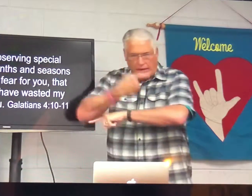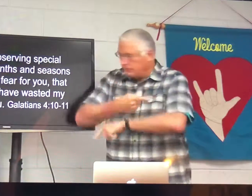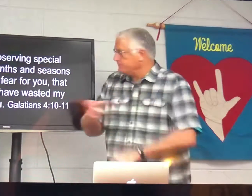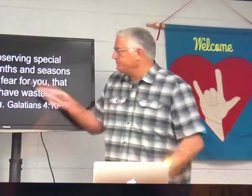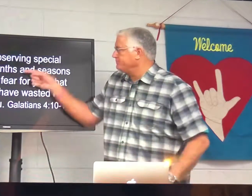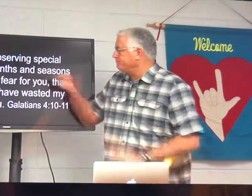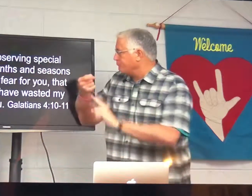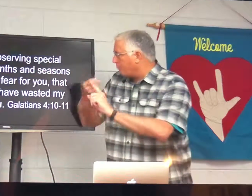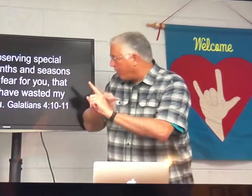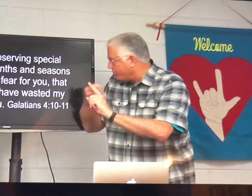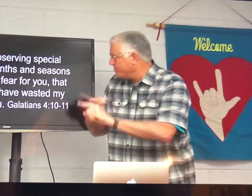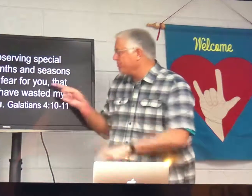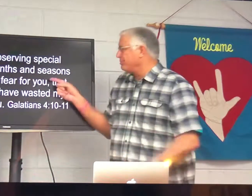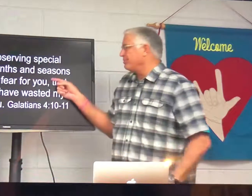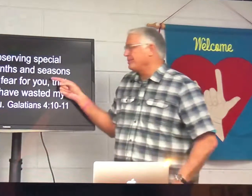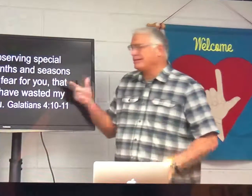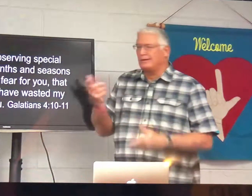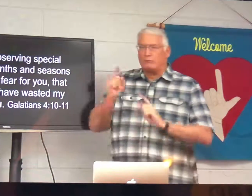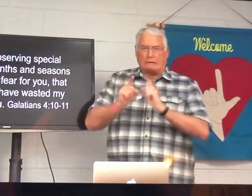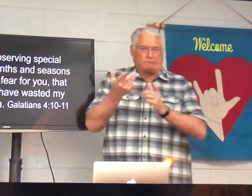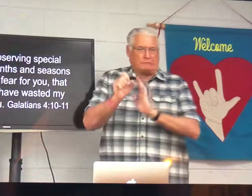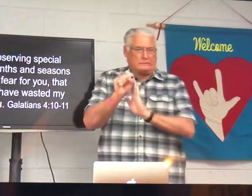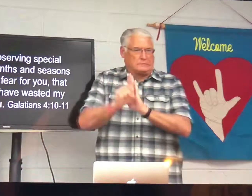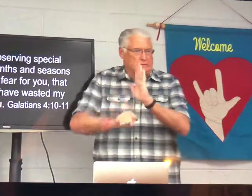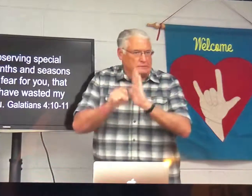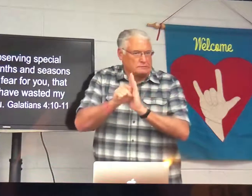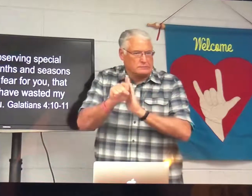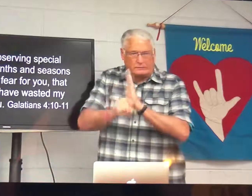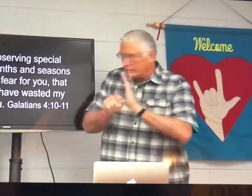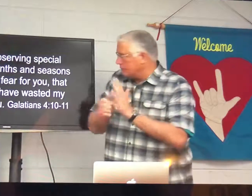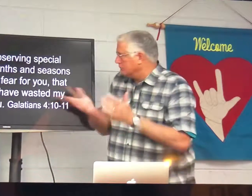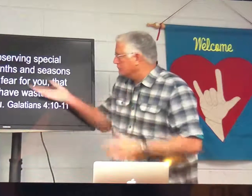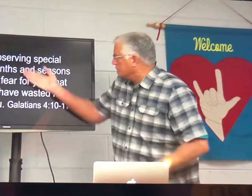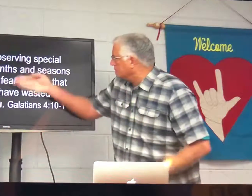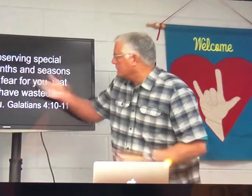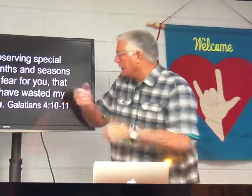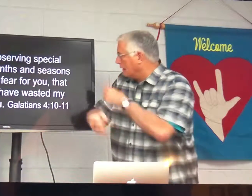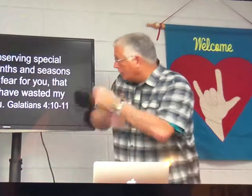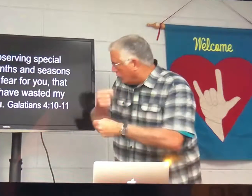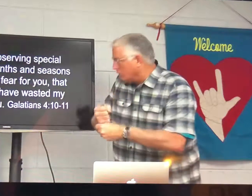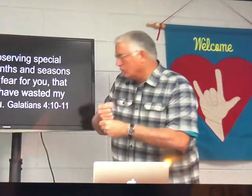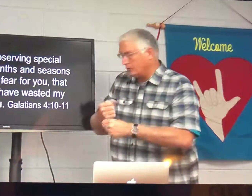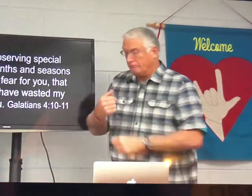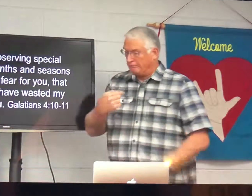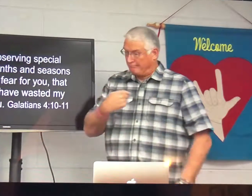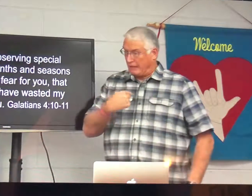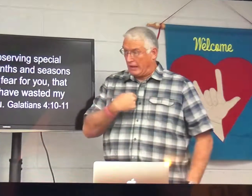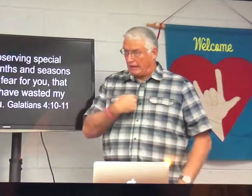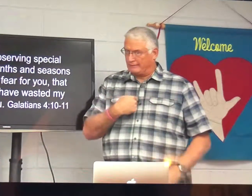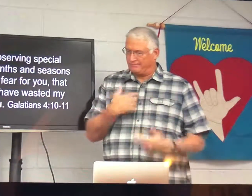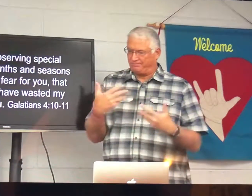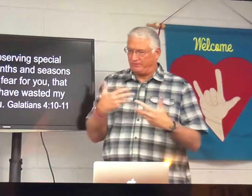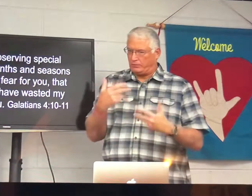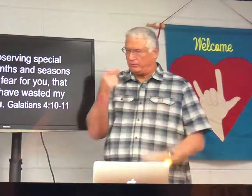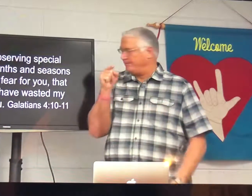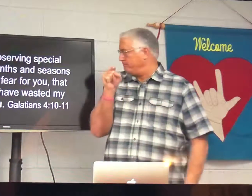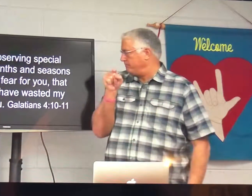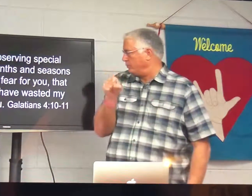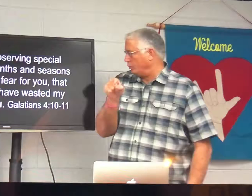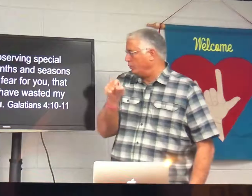Lefties are actually slugging a higher percentage against him than righties this year. 413 to